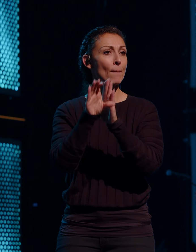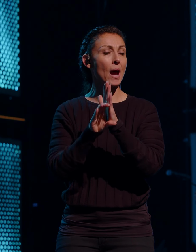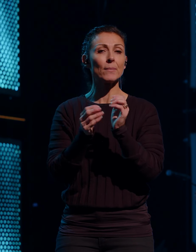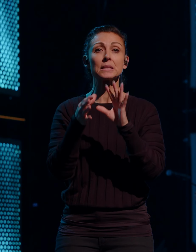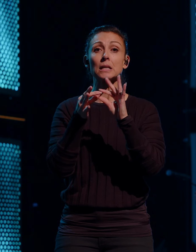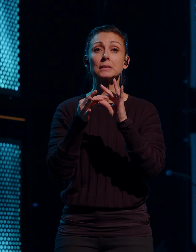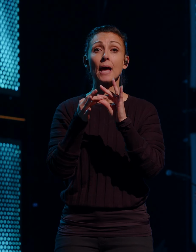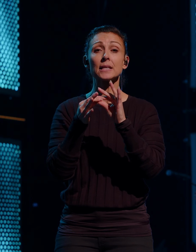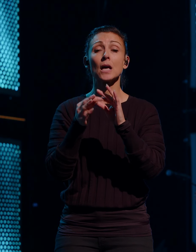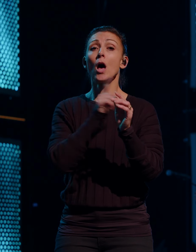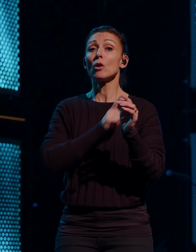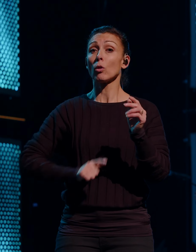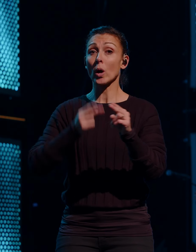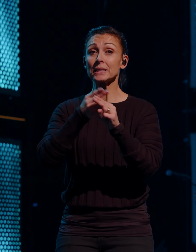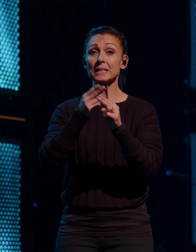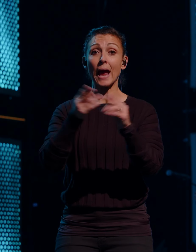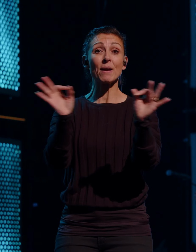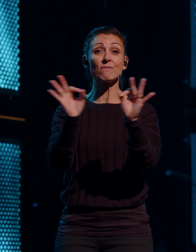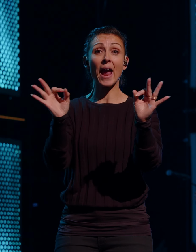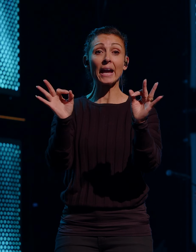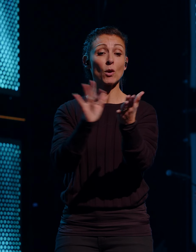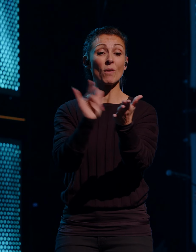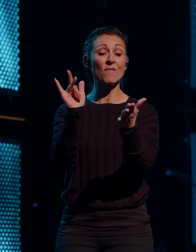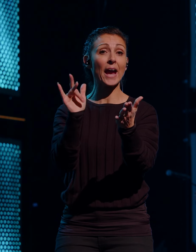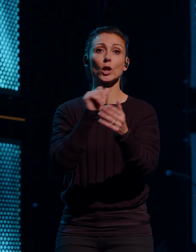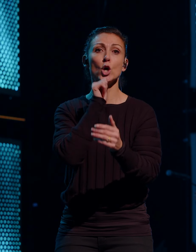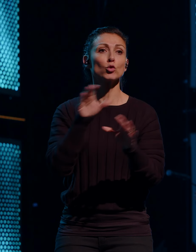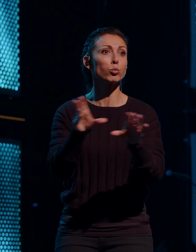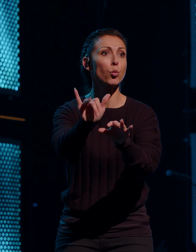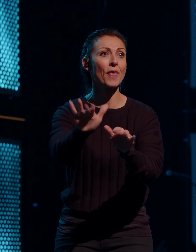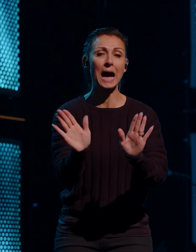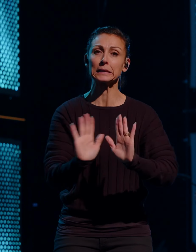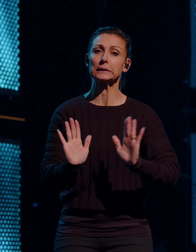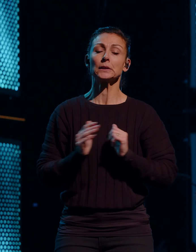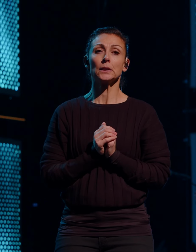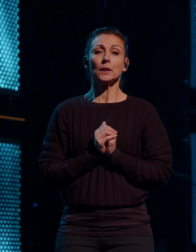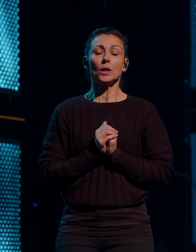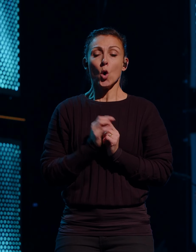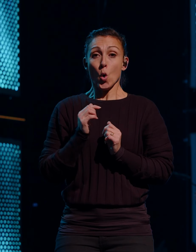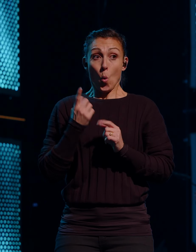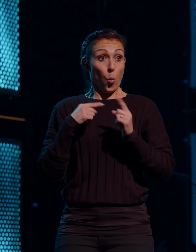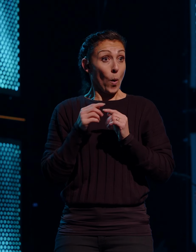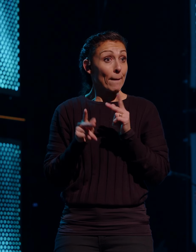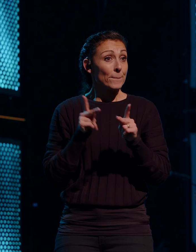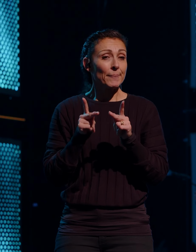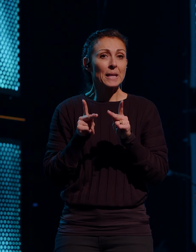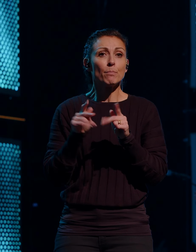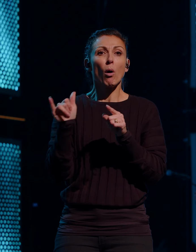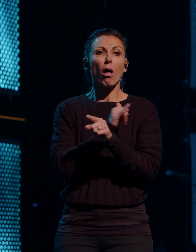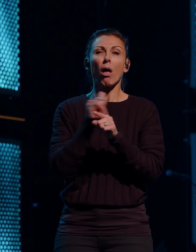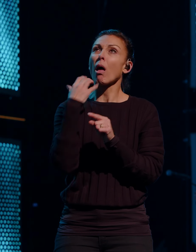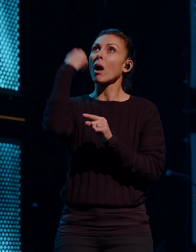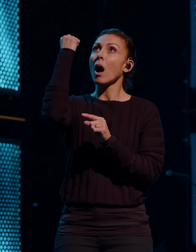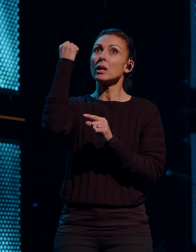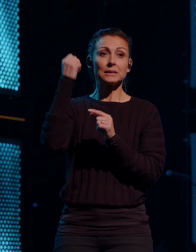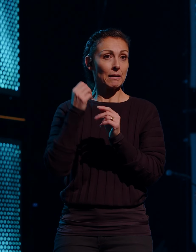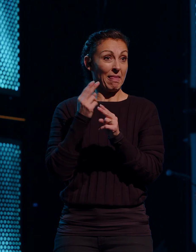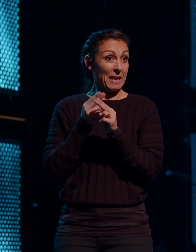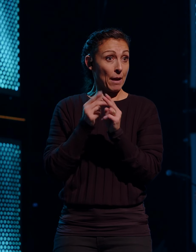vain. Don't do that. Now, it irritates me at times when people cuss. It really irritates me when people take God's name in